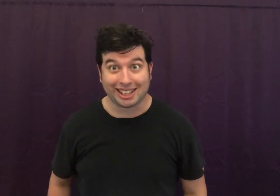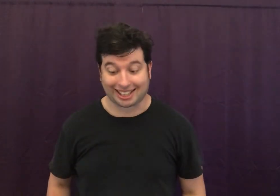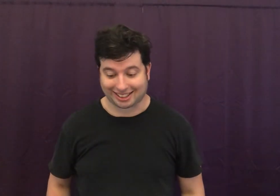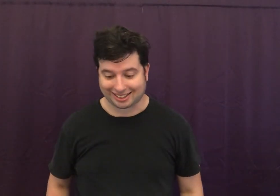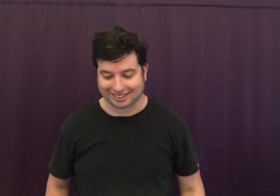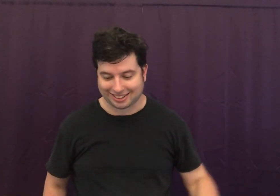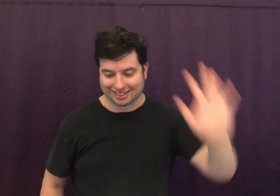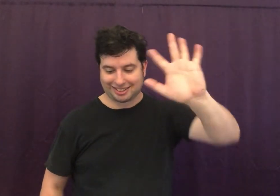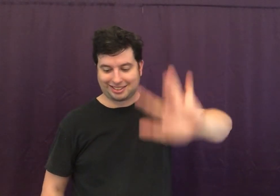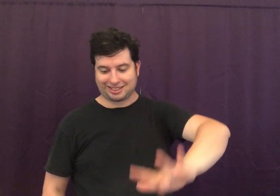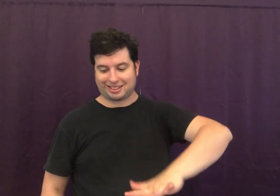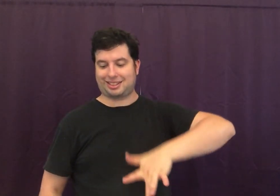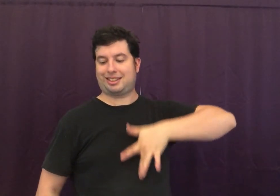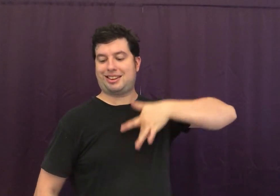Feeling.